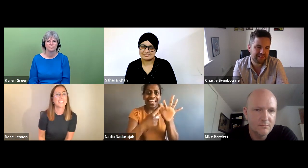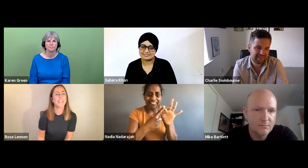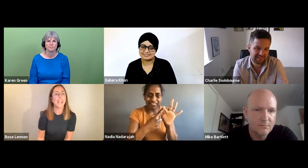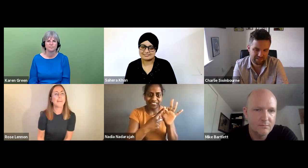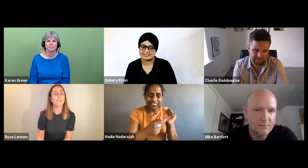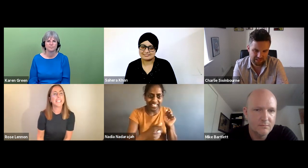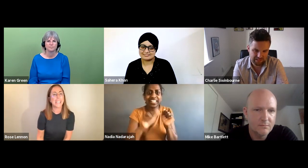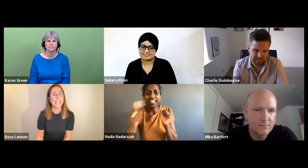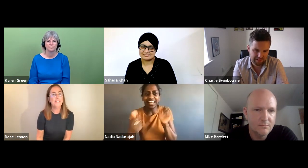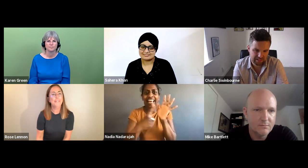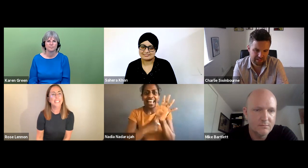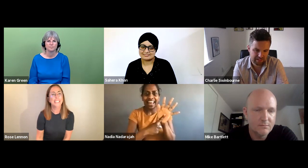the name is Eve